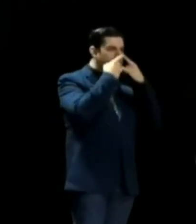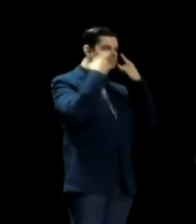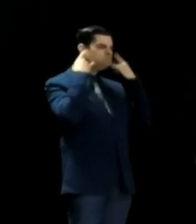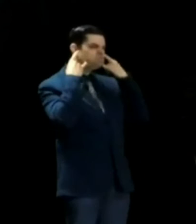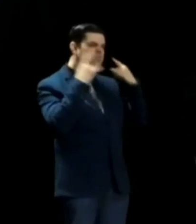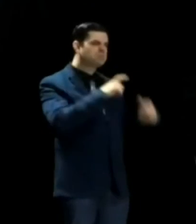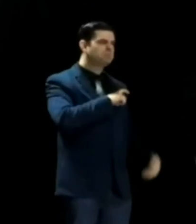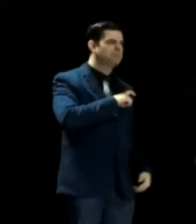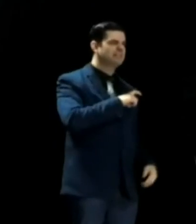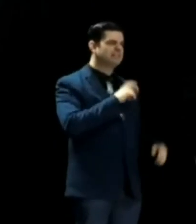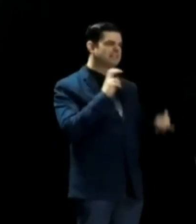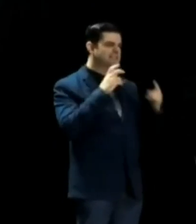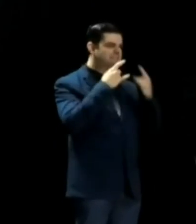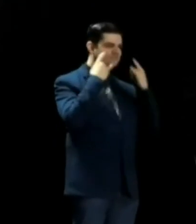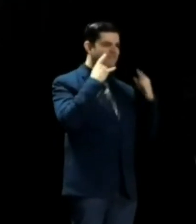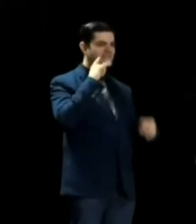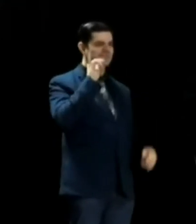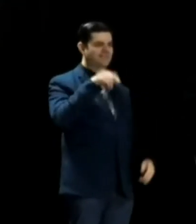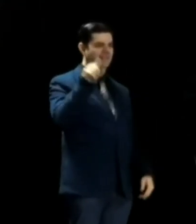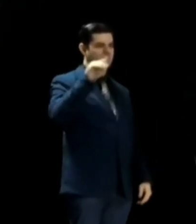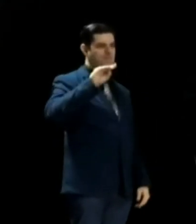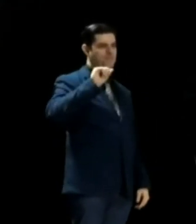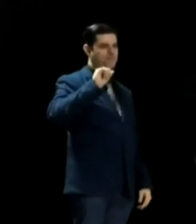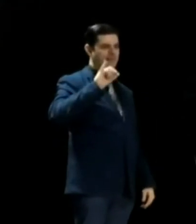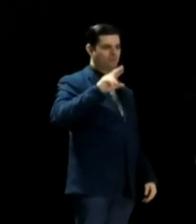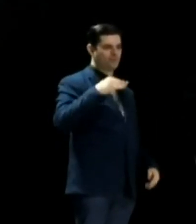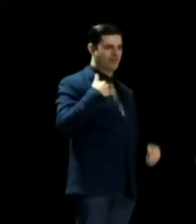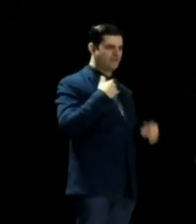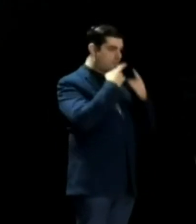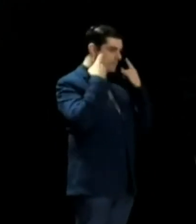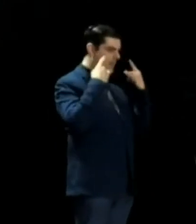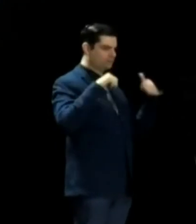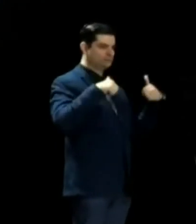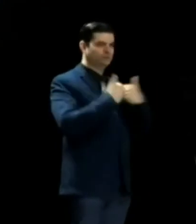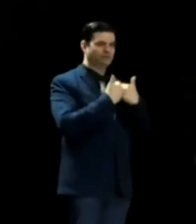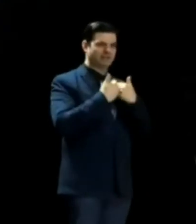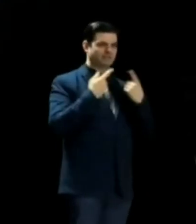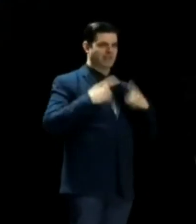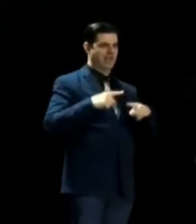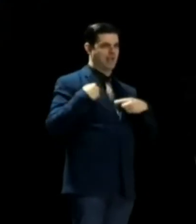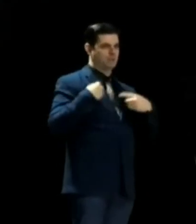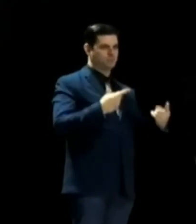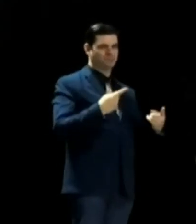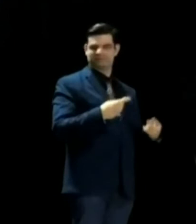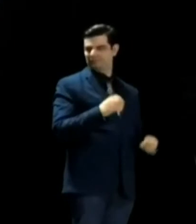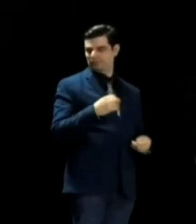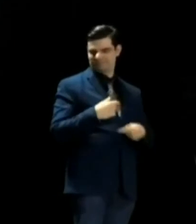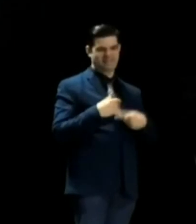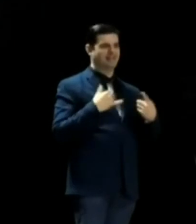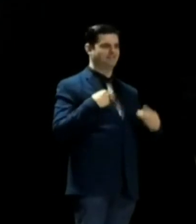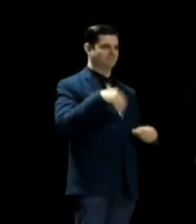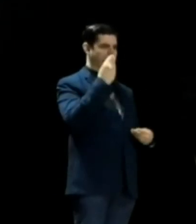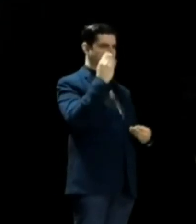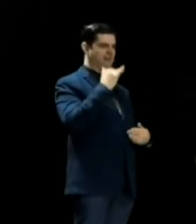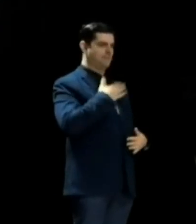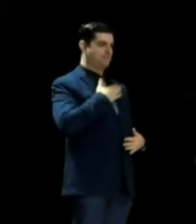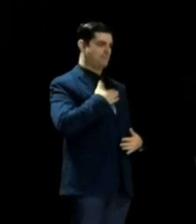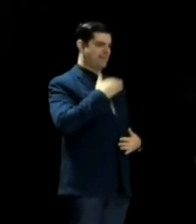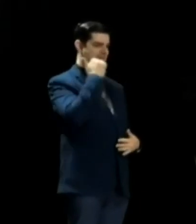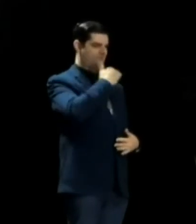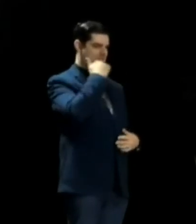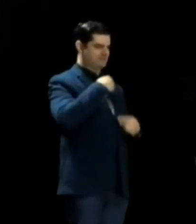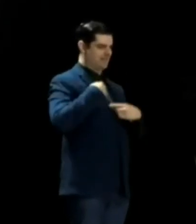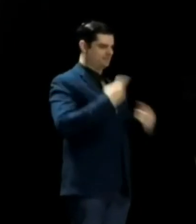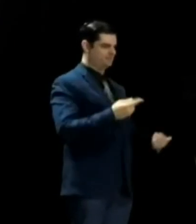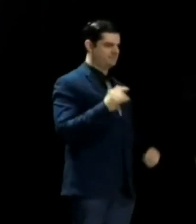got a mask challenge going on right now. So I have not participated yet, but everybody's seen mine every day. Maybe an Onondaga County